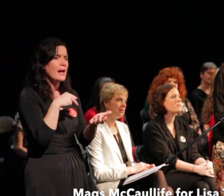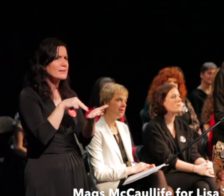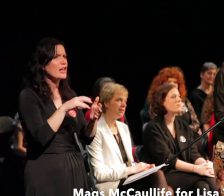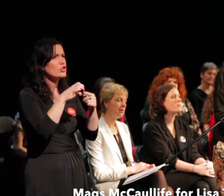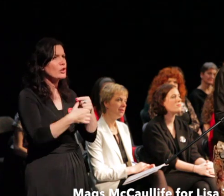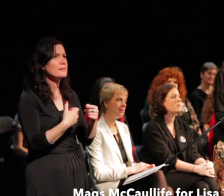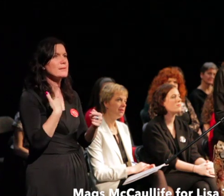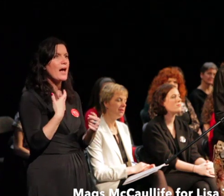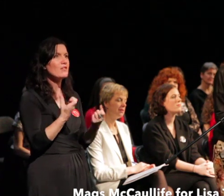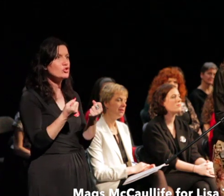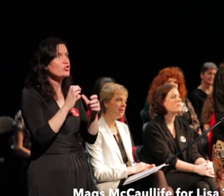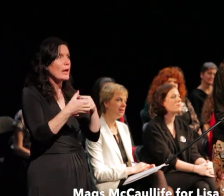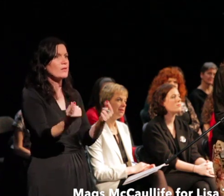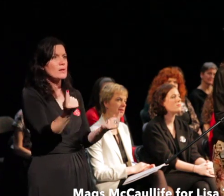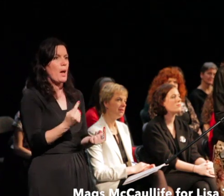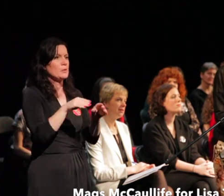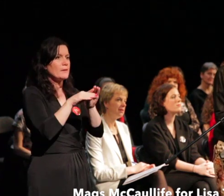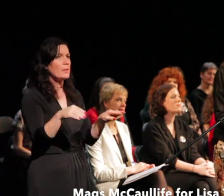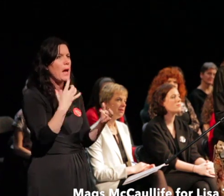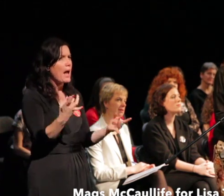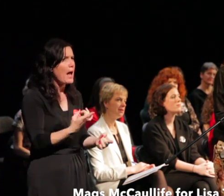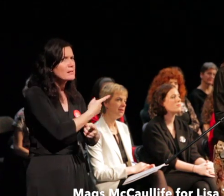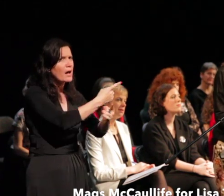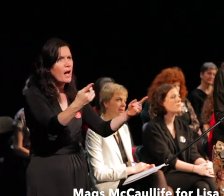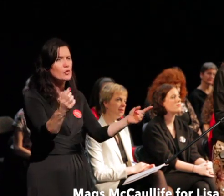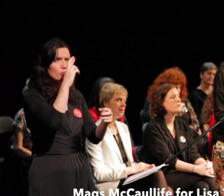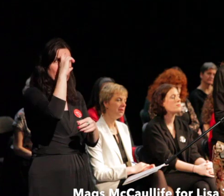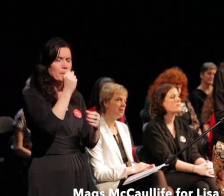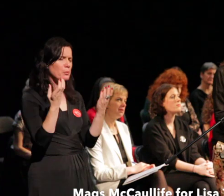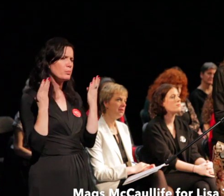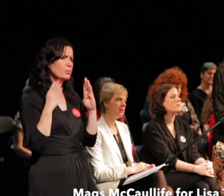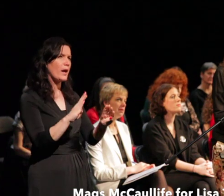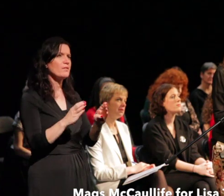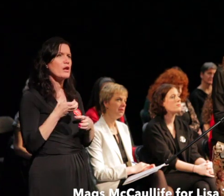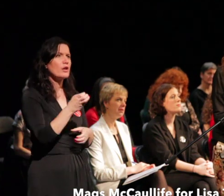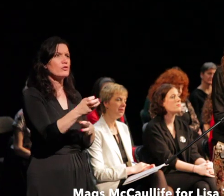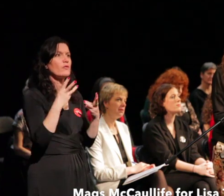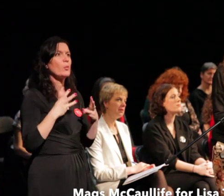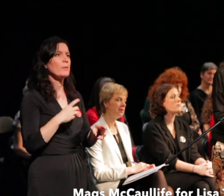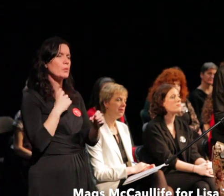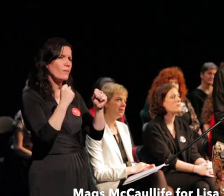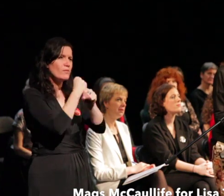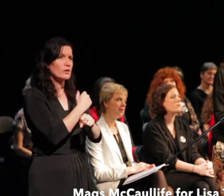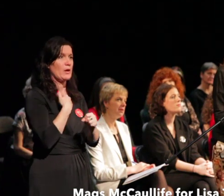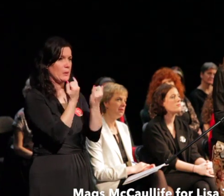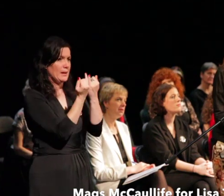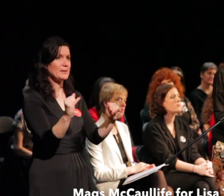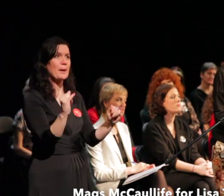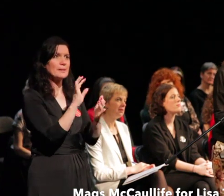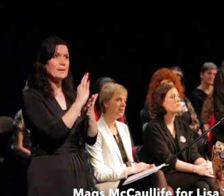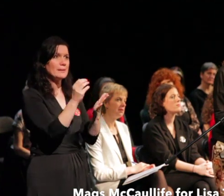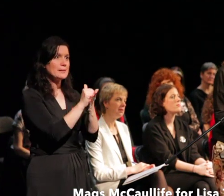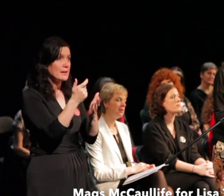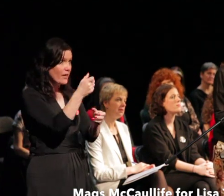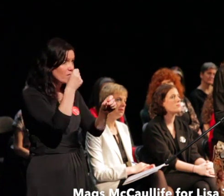being at the table. I implore all of us to remember and honour the bravery and courage of the women who fought for our independence. They fought